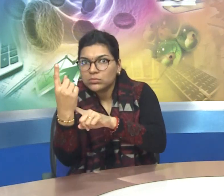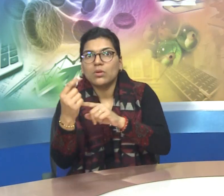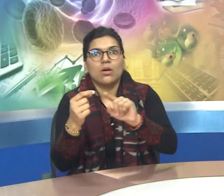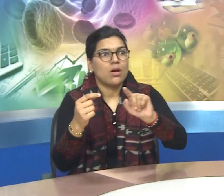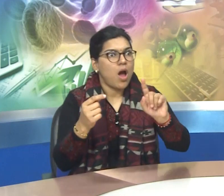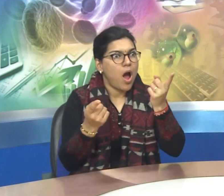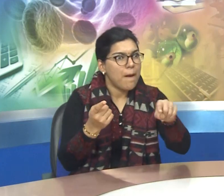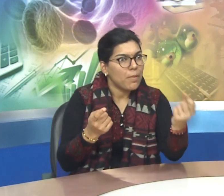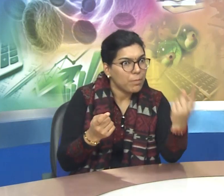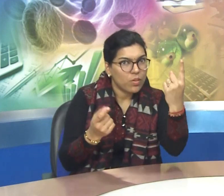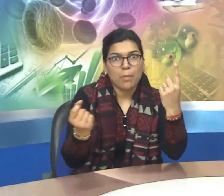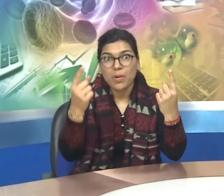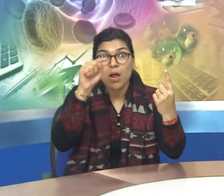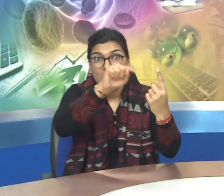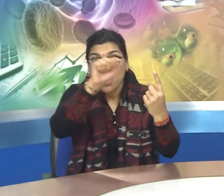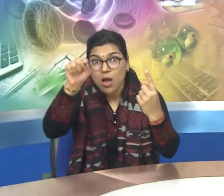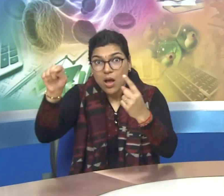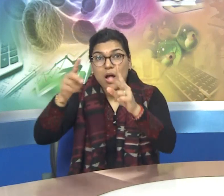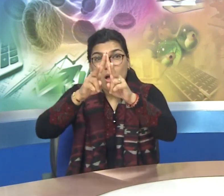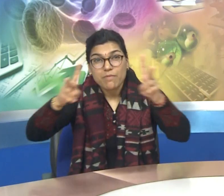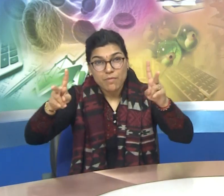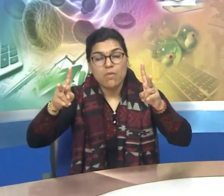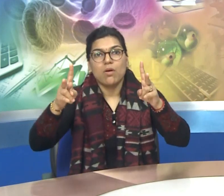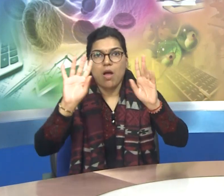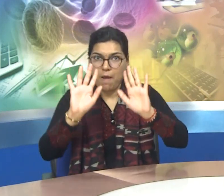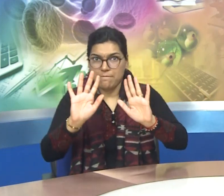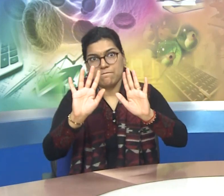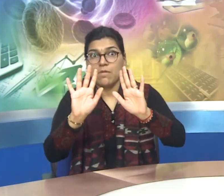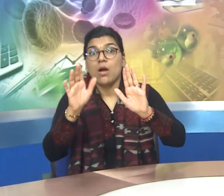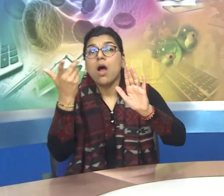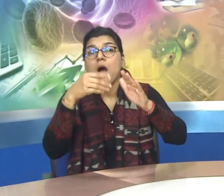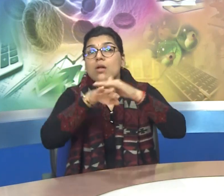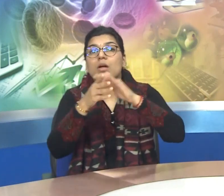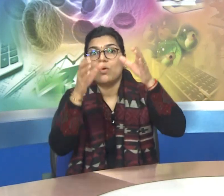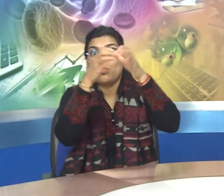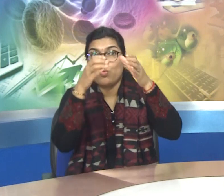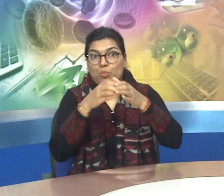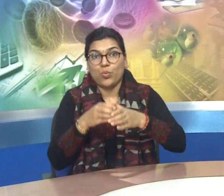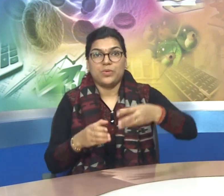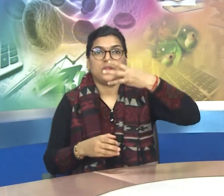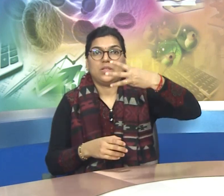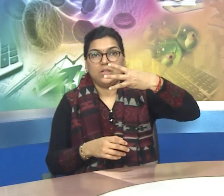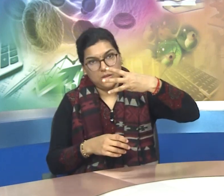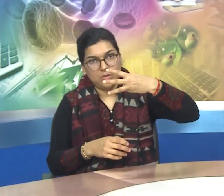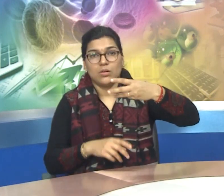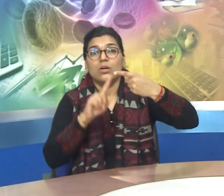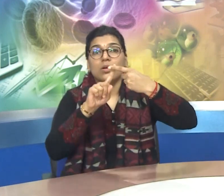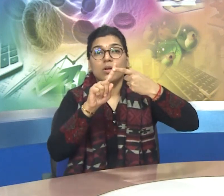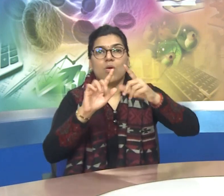Based on their coverage, gazetteers can be categorized into further three